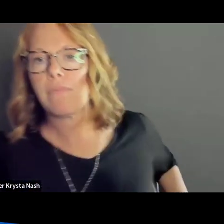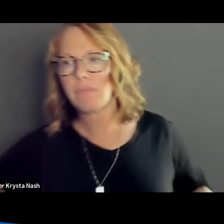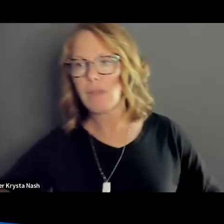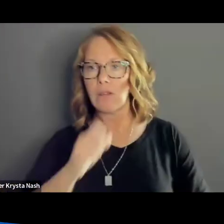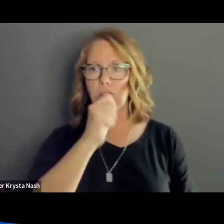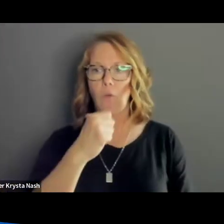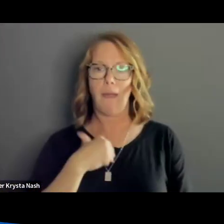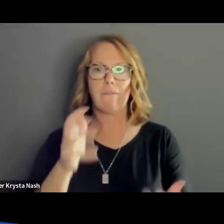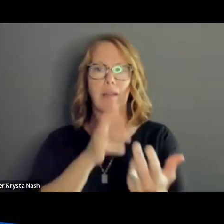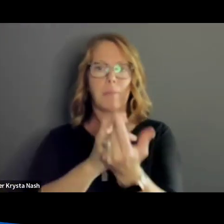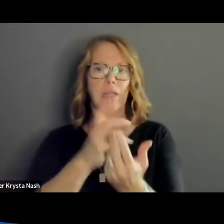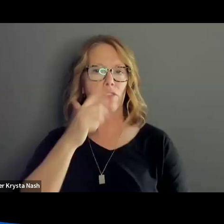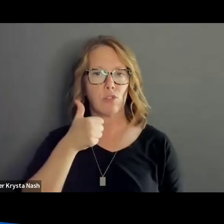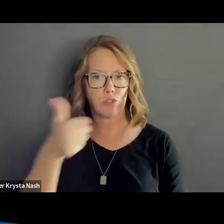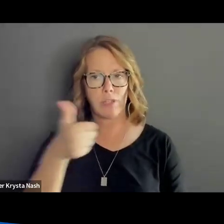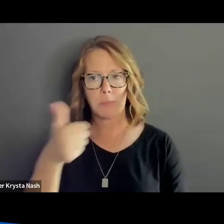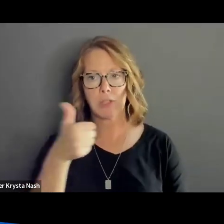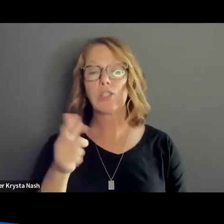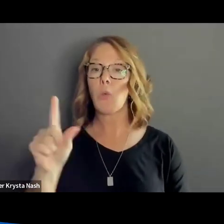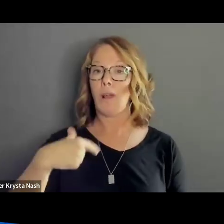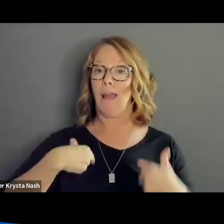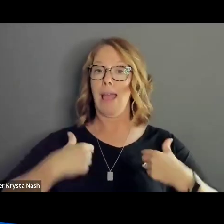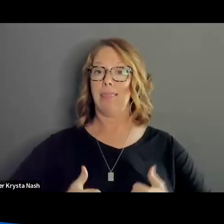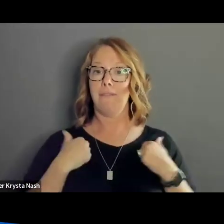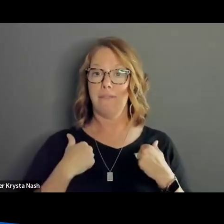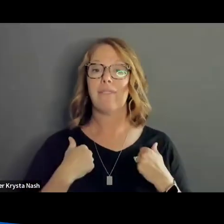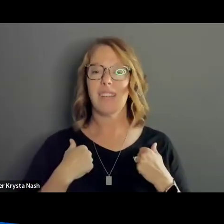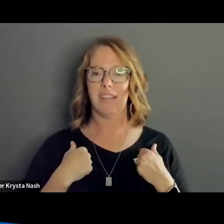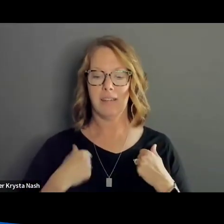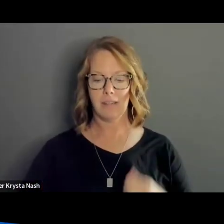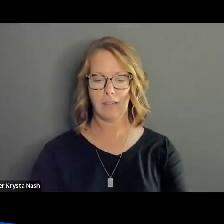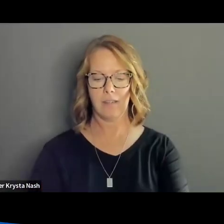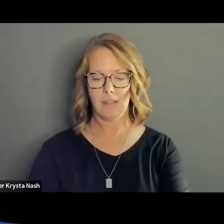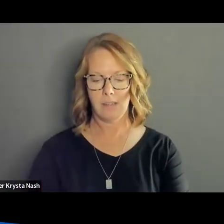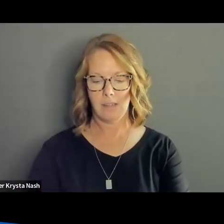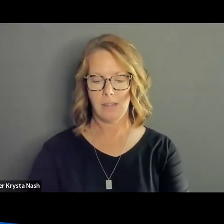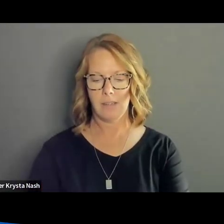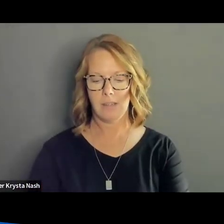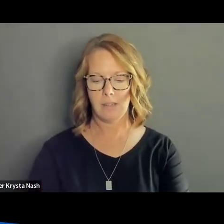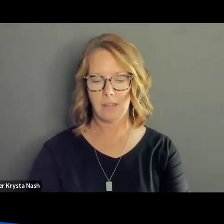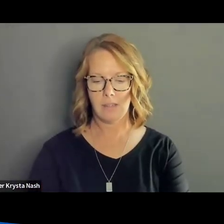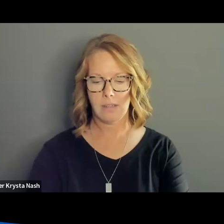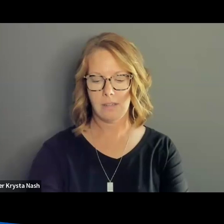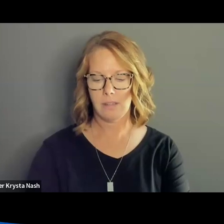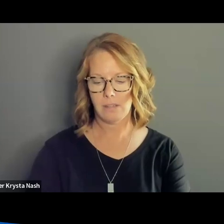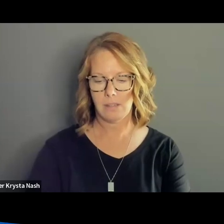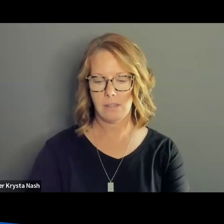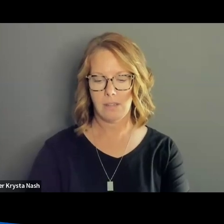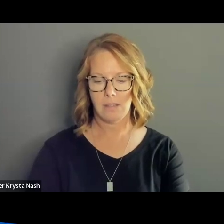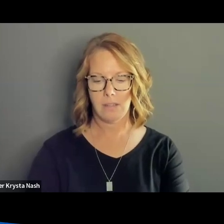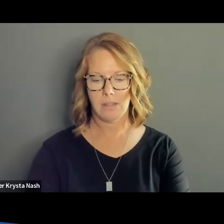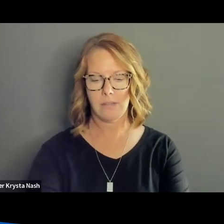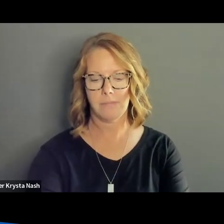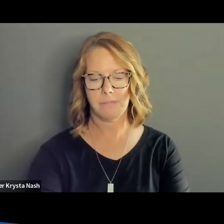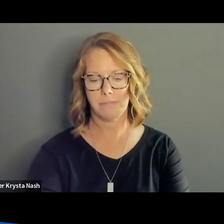for transportation. So, like where I live, we have a program where a little bus will come pick